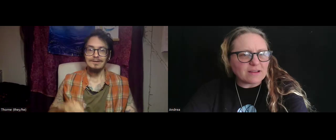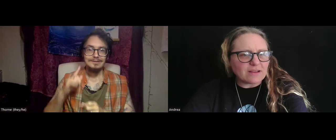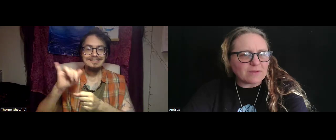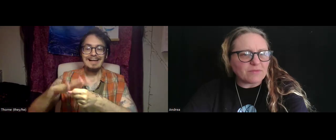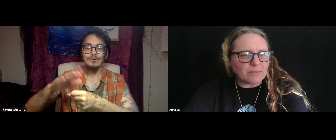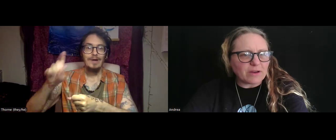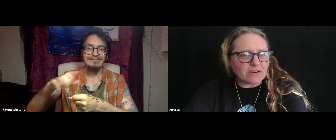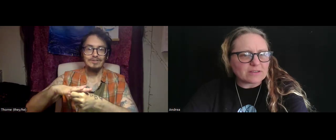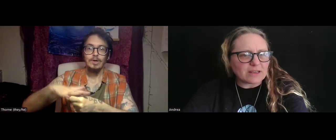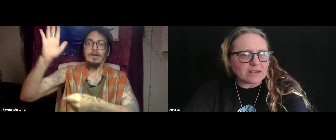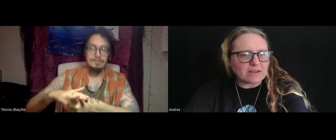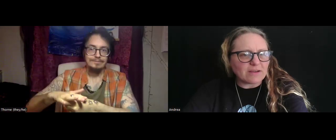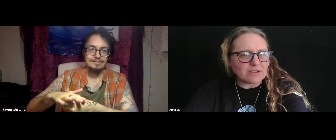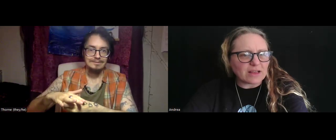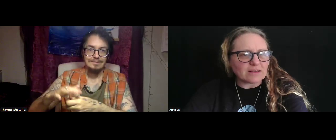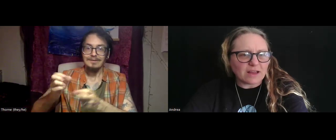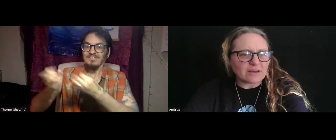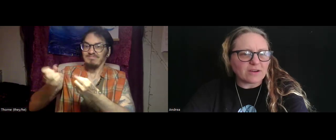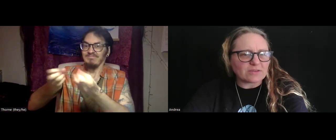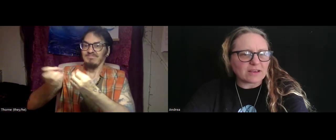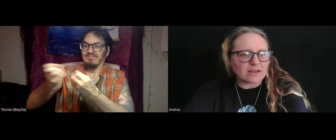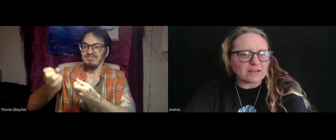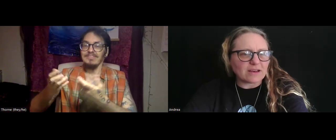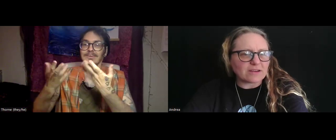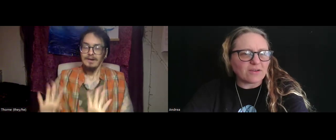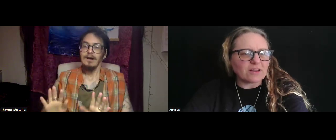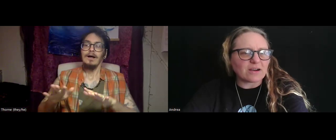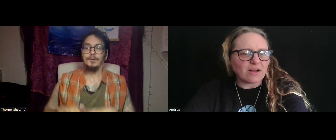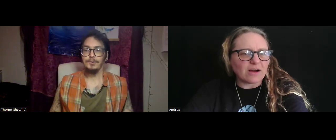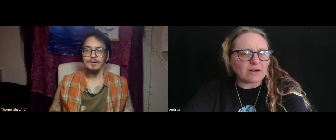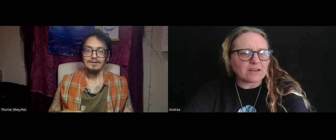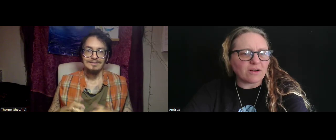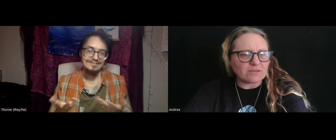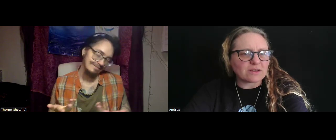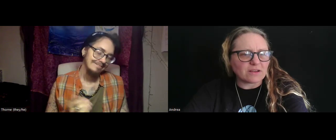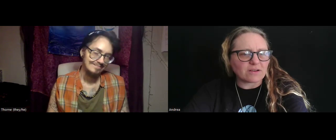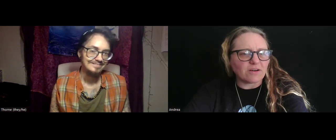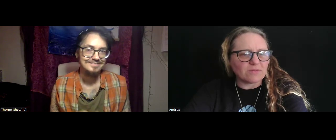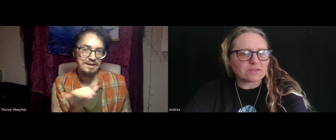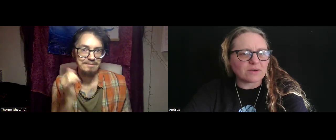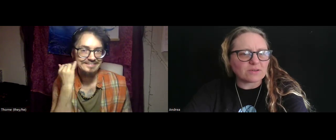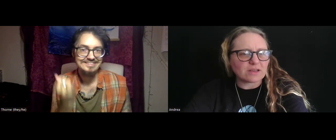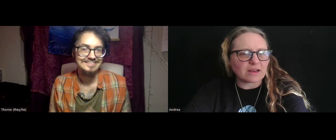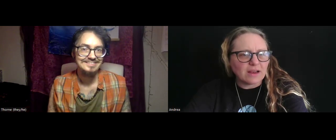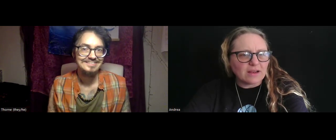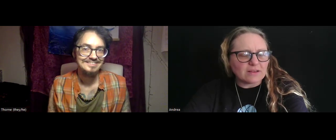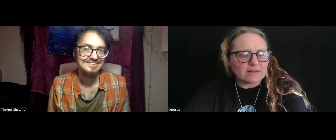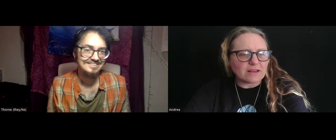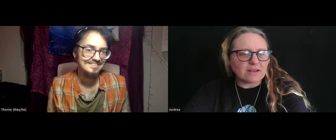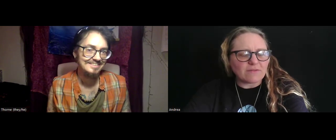then they'd feel better. It's like you have to like let it go. It's like let it go, let it all out, and then all of a sudden they're calm. So it's like if that